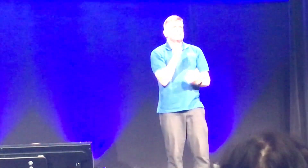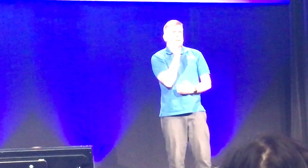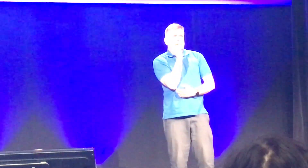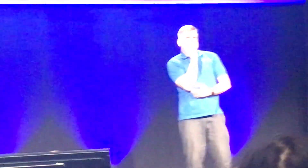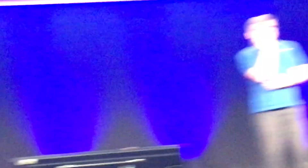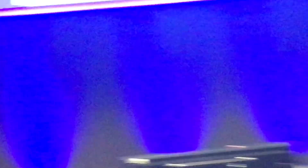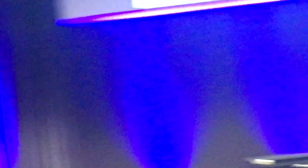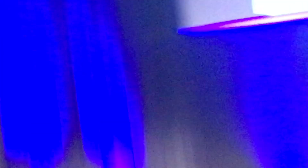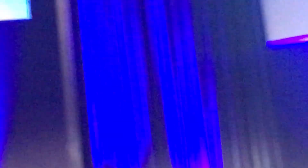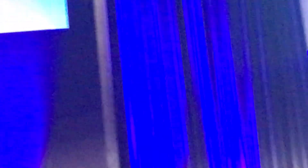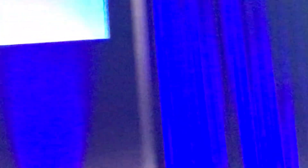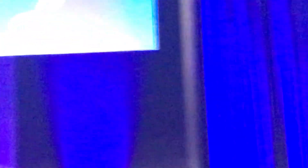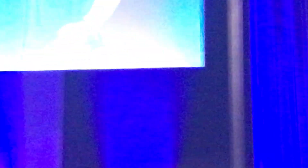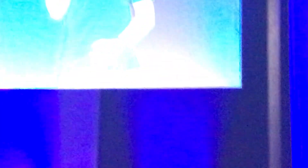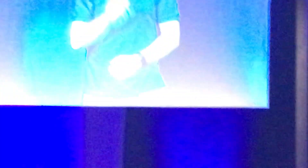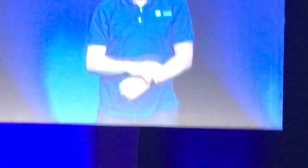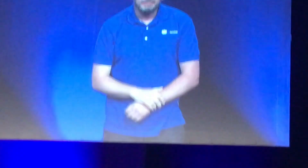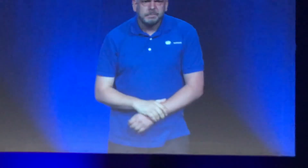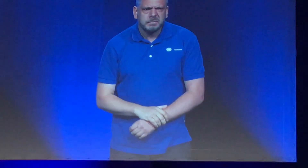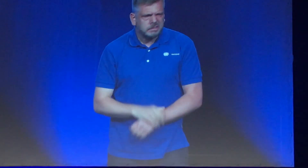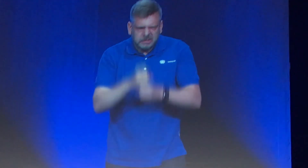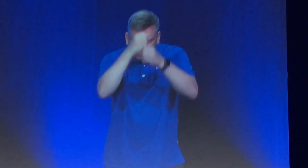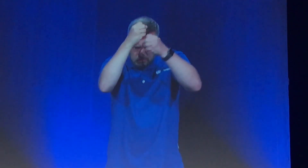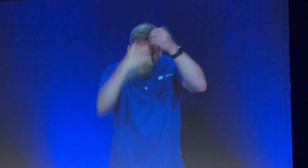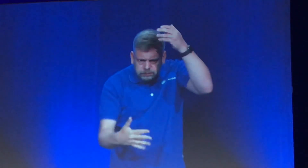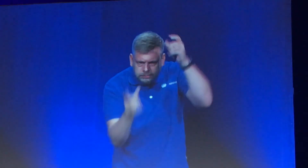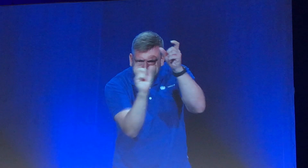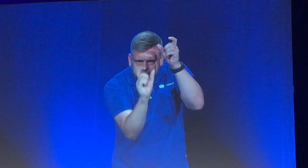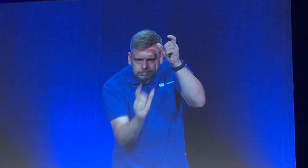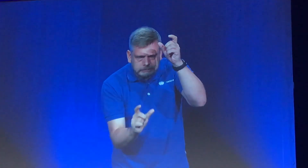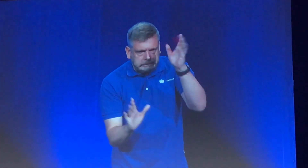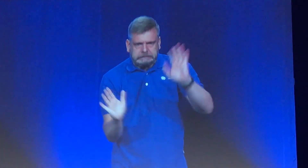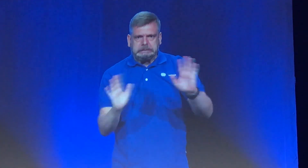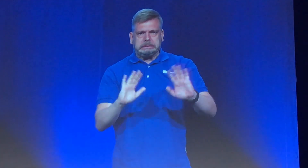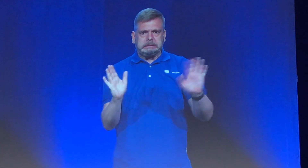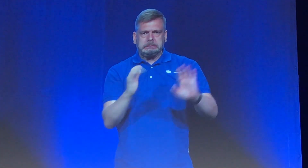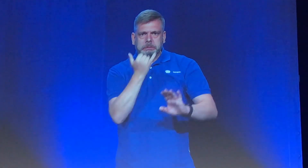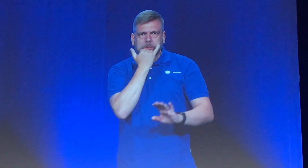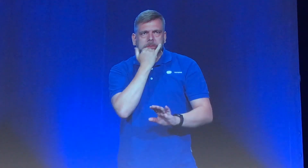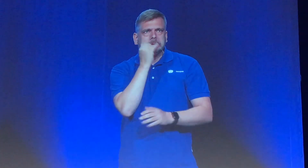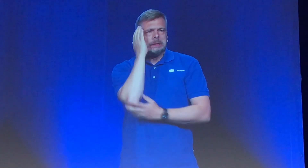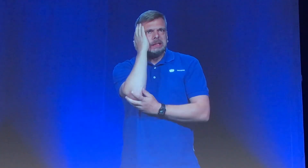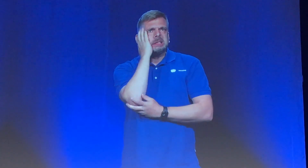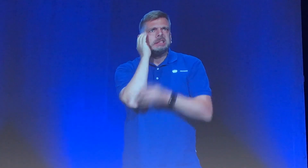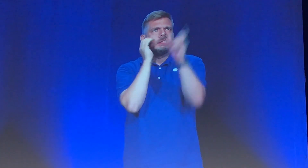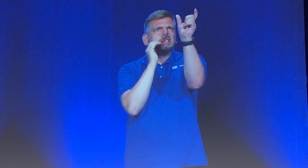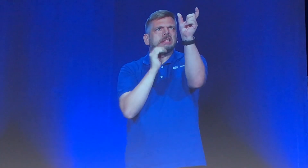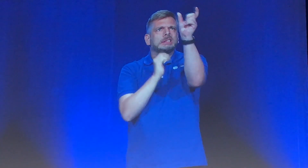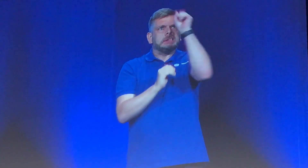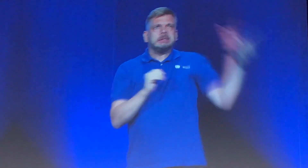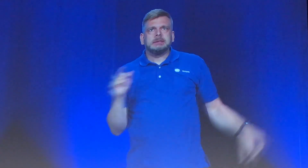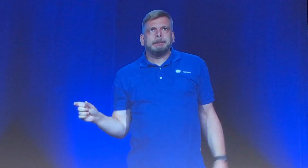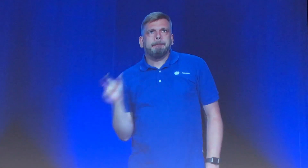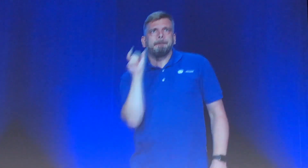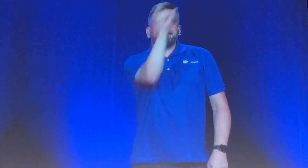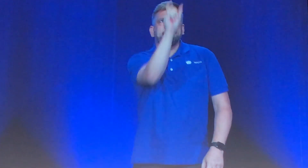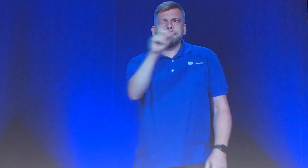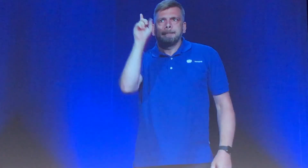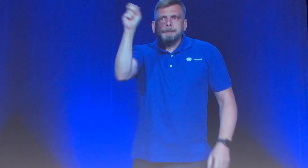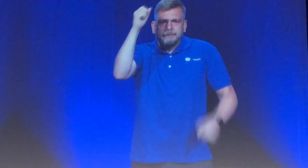use, the visual graphics that we use, and the symbols that we use, you can see many of these videos on